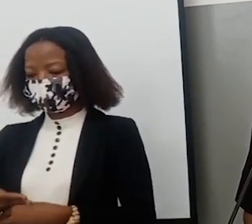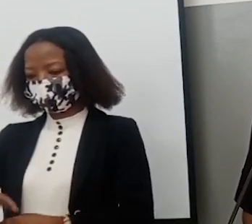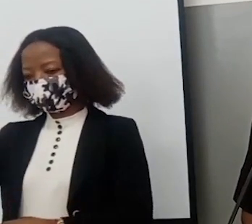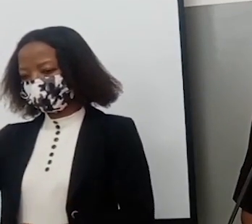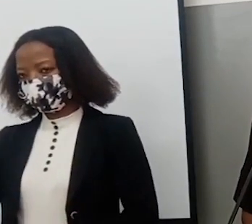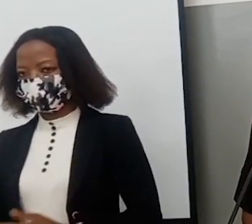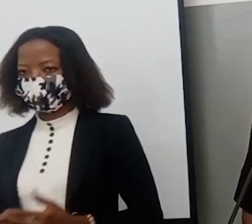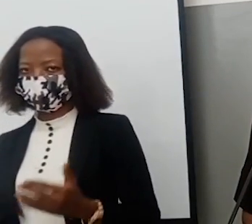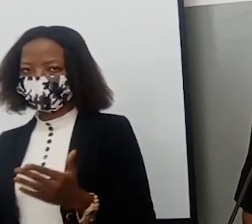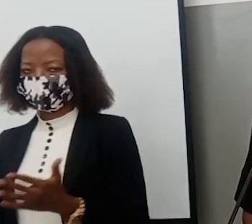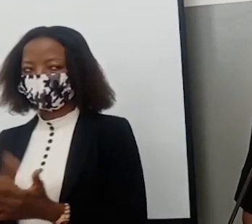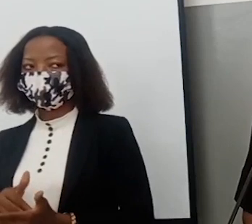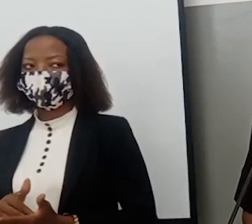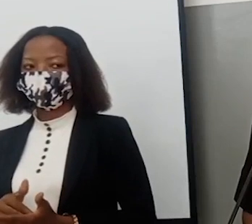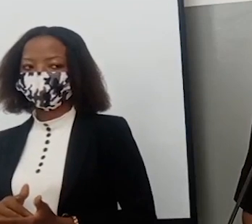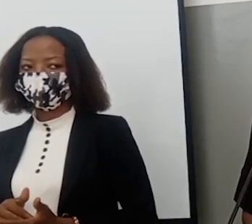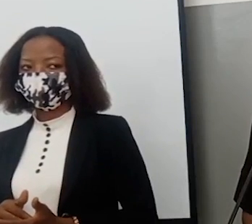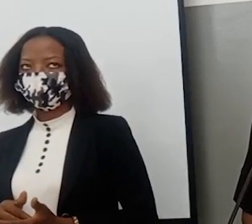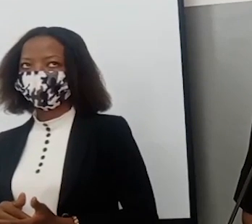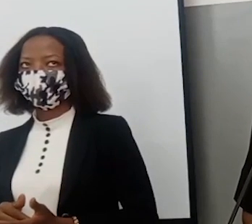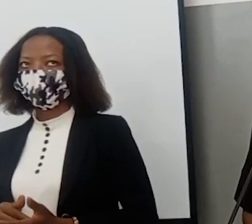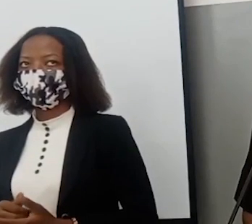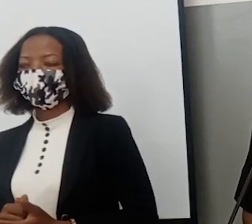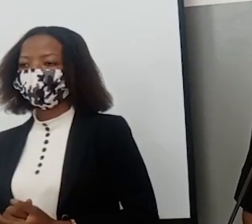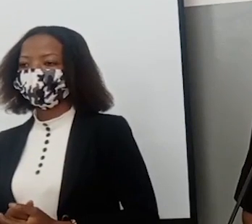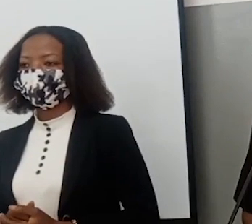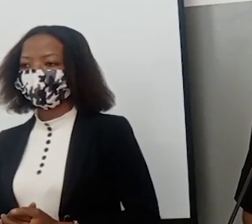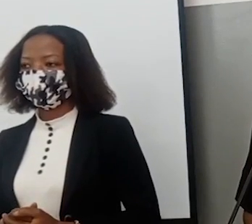States, with the exception of the